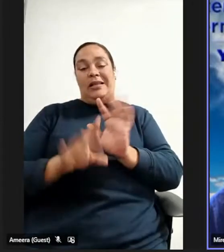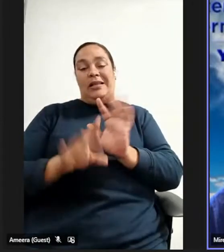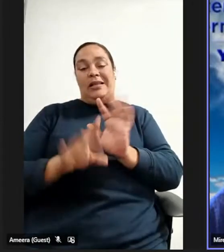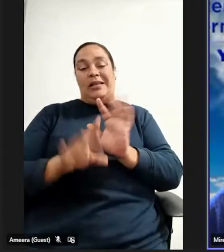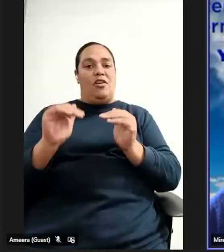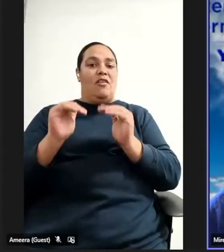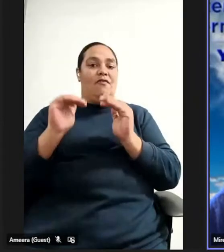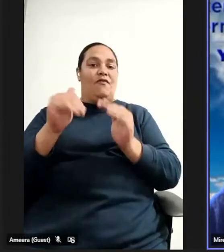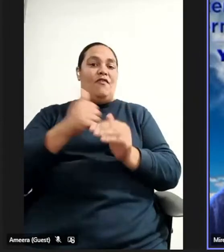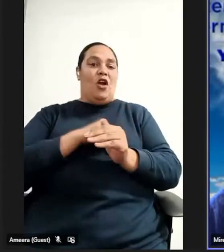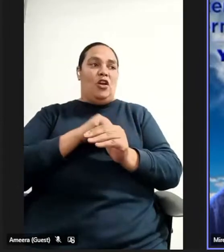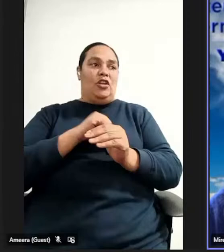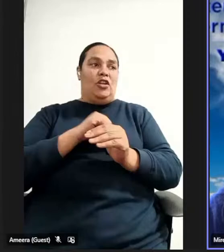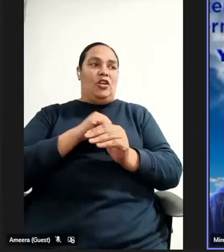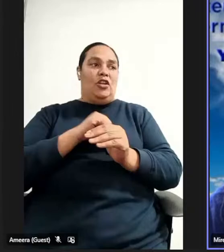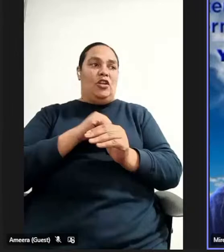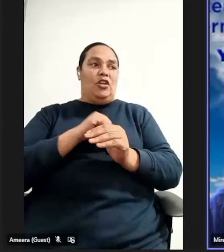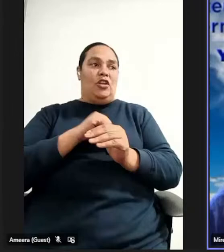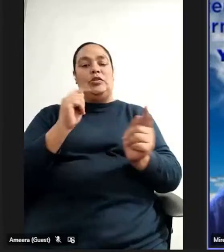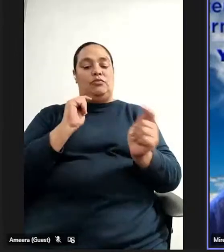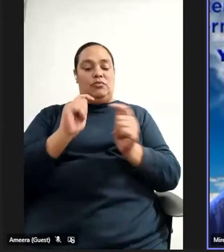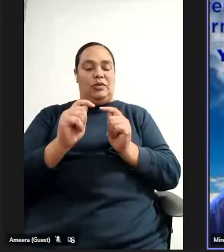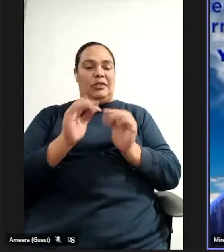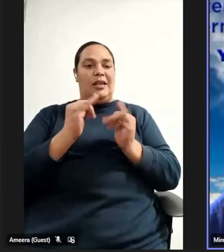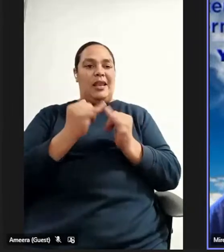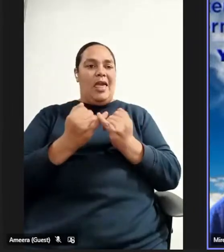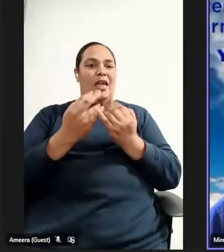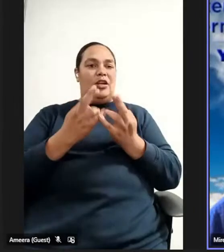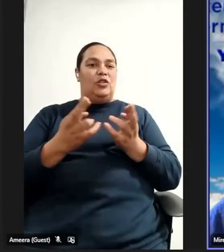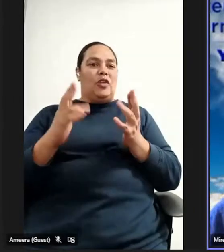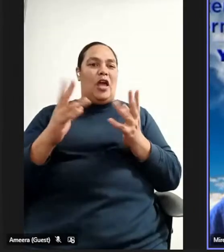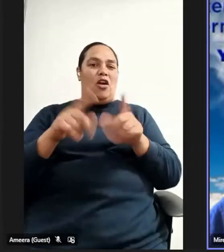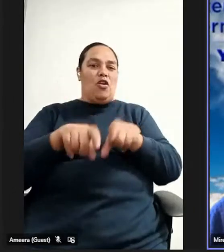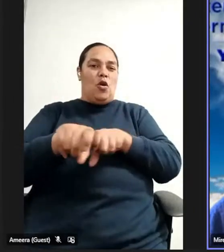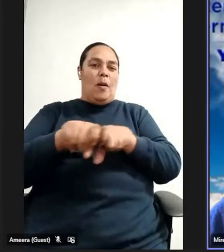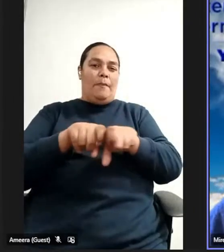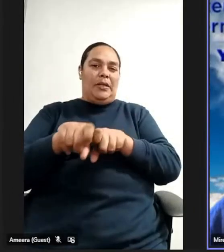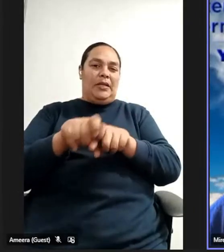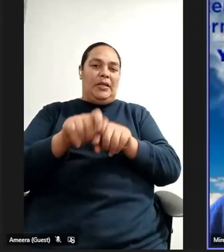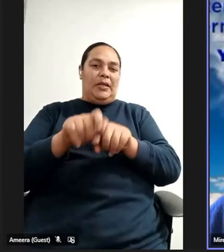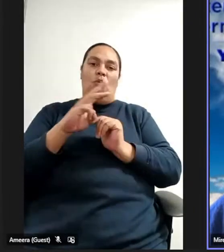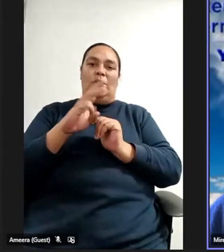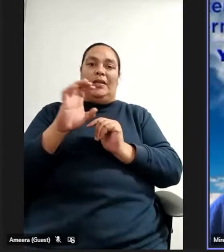leveraging this transition as a source of a competitive advantage for the Western Cape's economy.